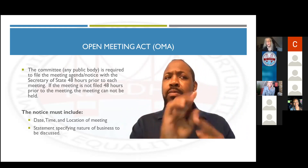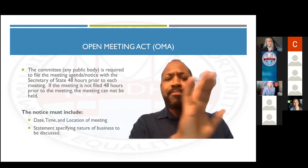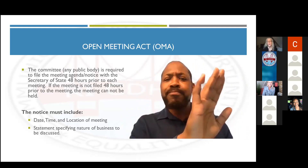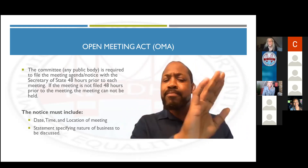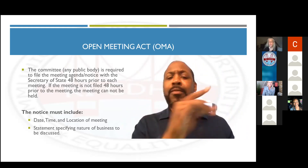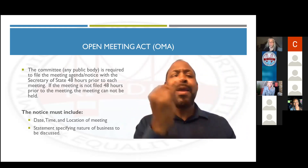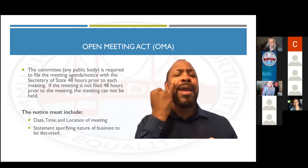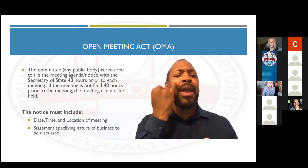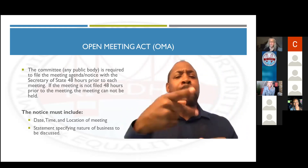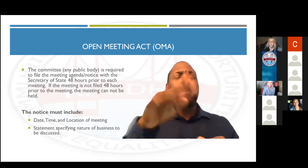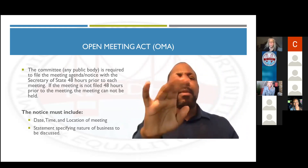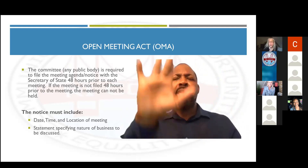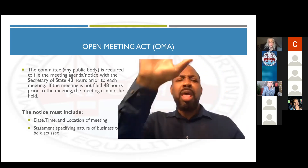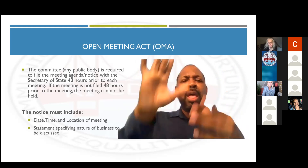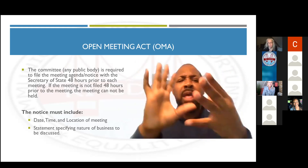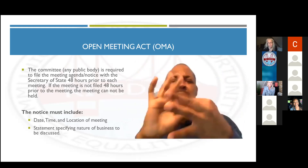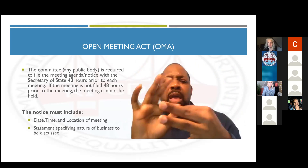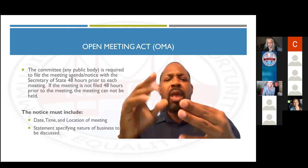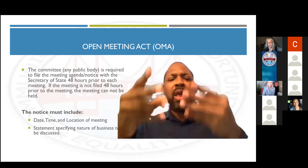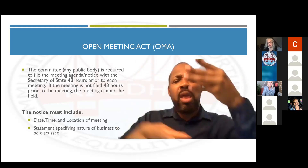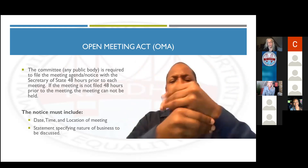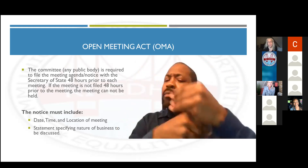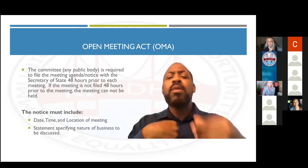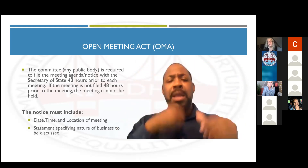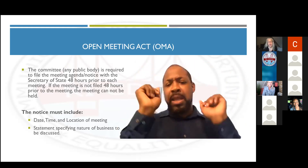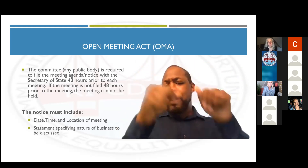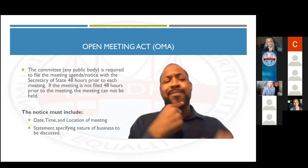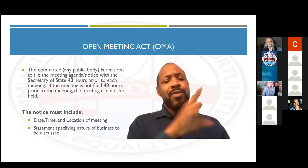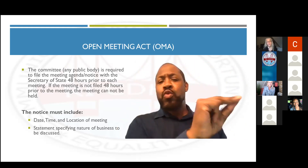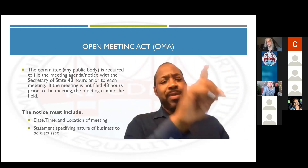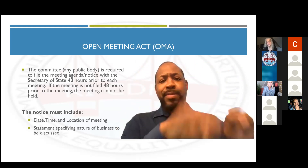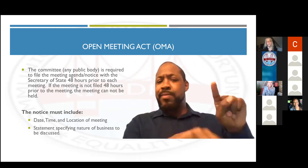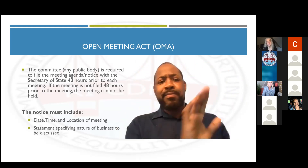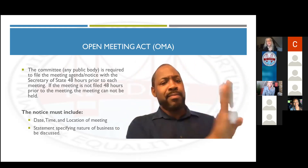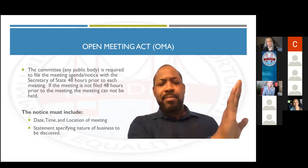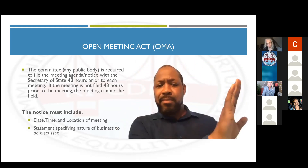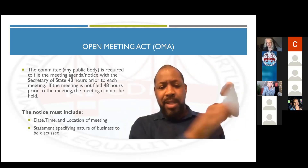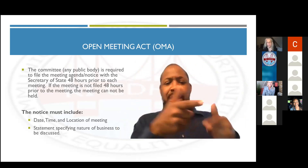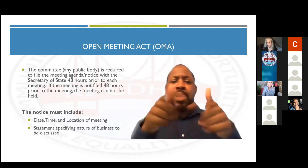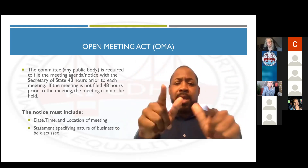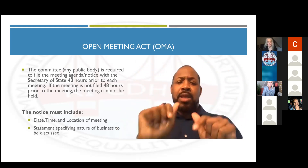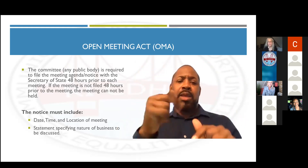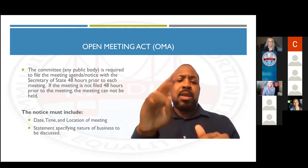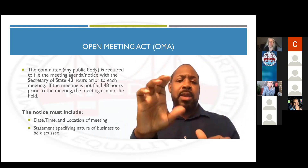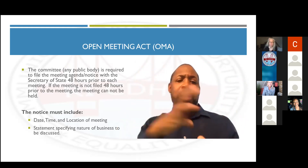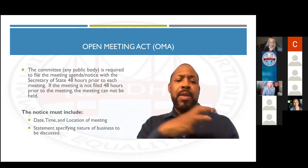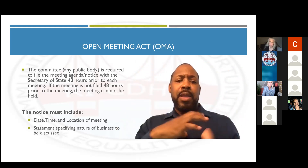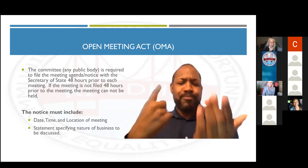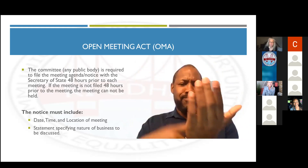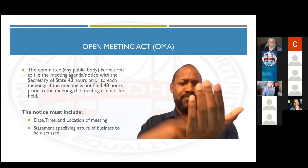have the right to have certain parts of the meeting not have the public be making comments. The